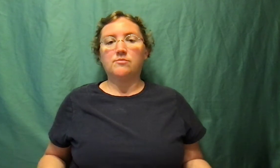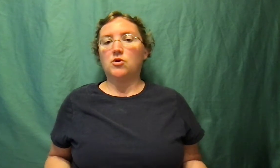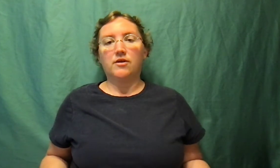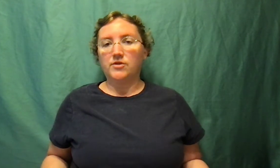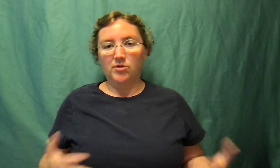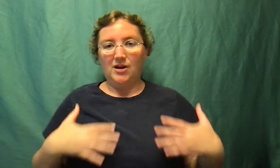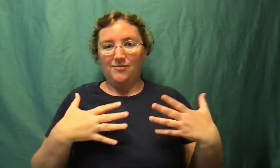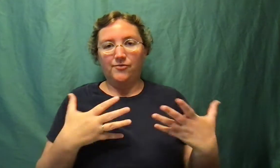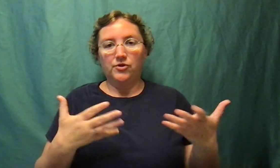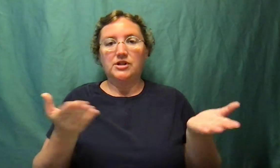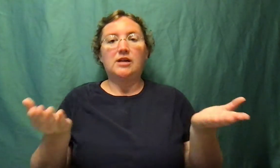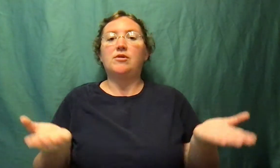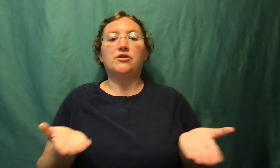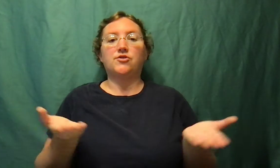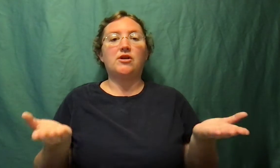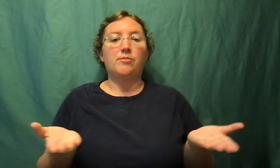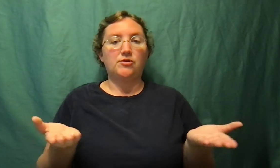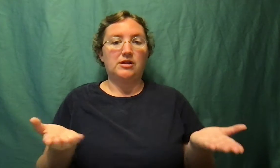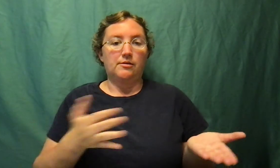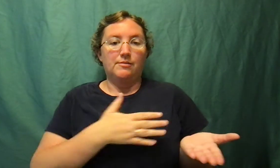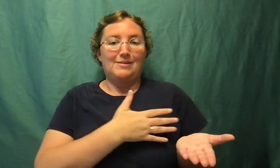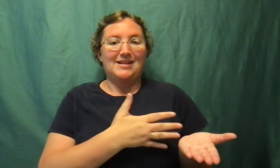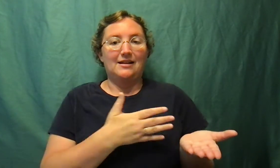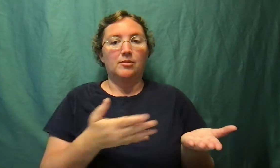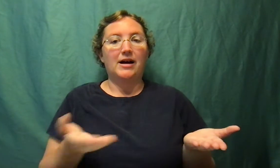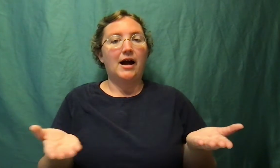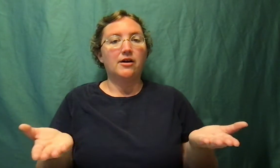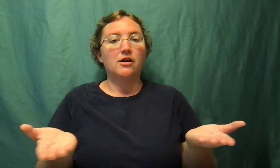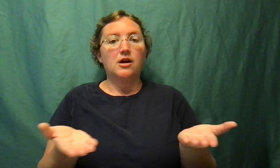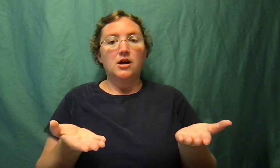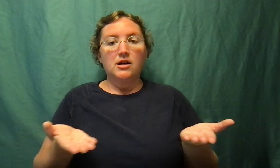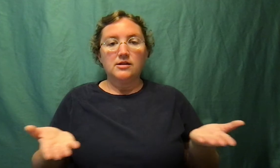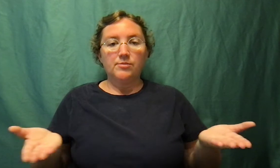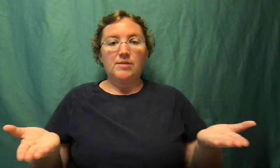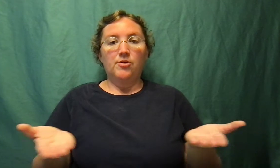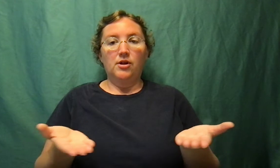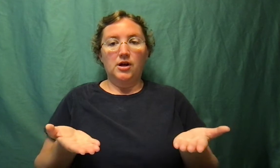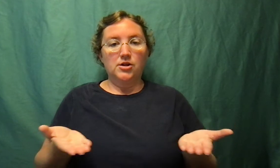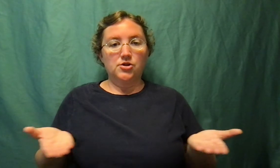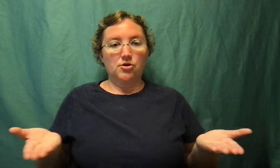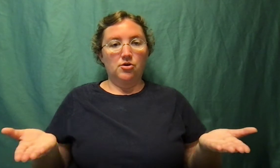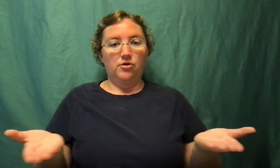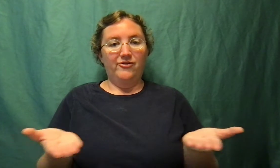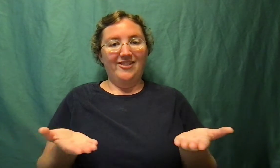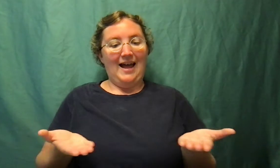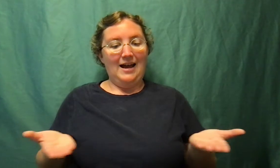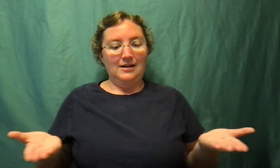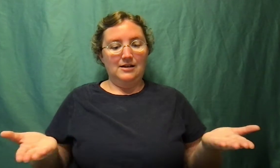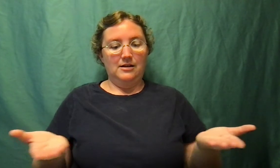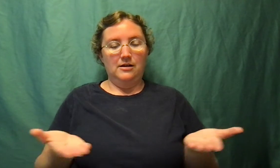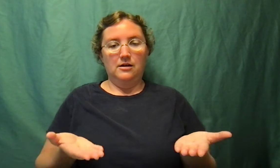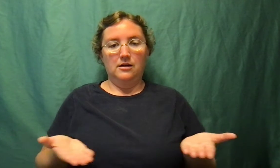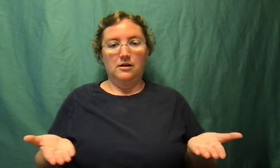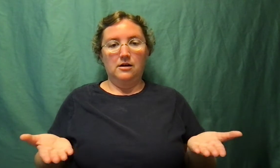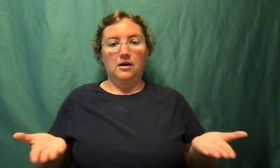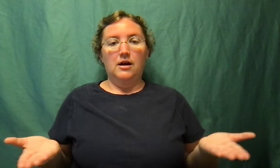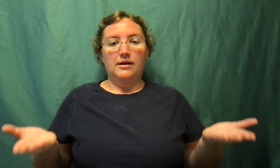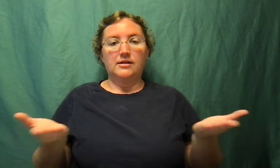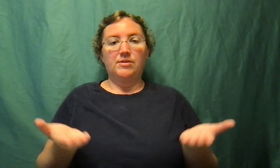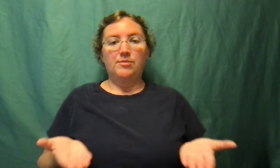more comfortable. To keep it on the screen, I'm using it. I'm signing a little bit higher. Some people circle flat and some people